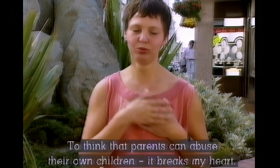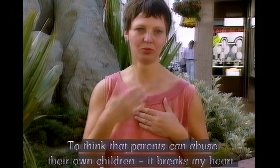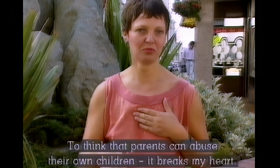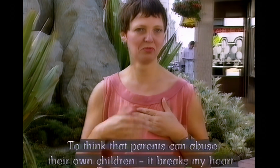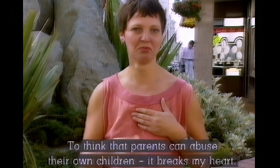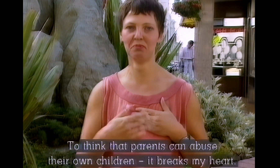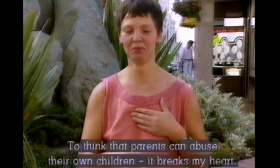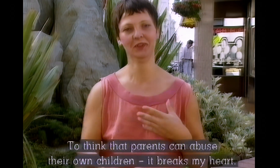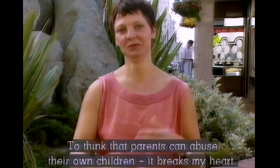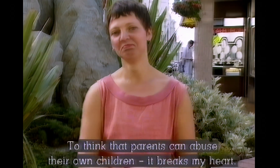it just breaks my heart.